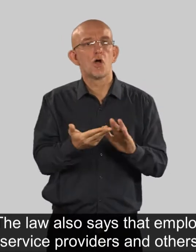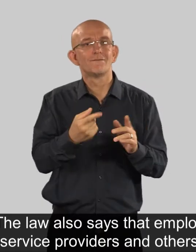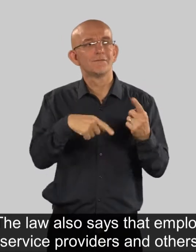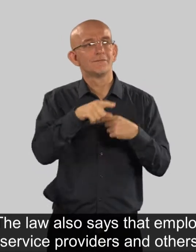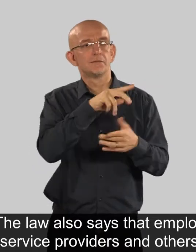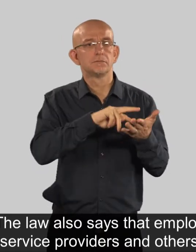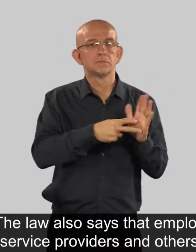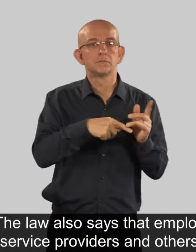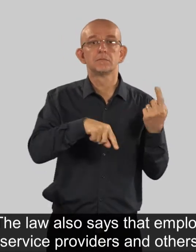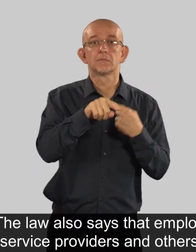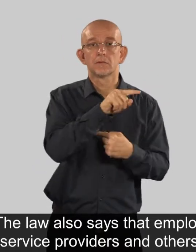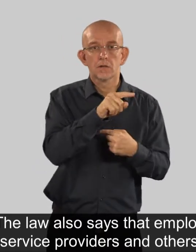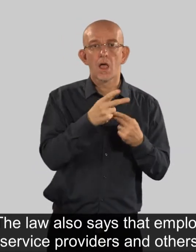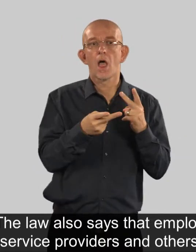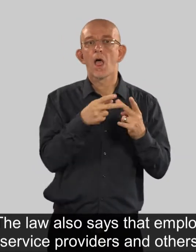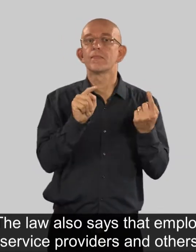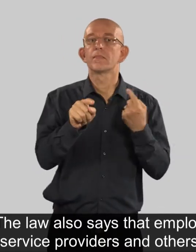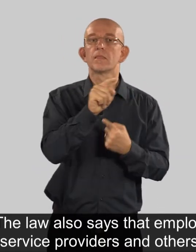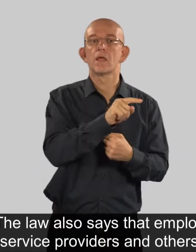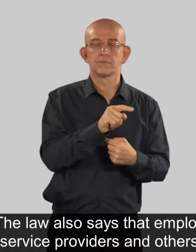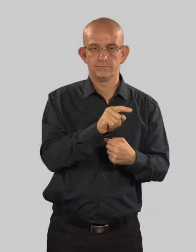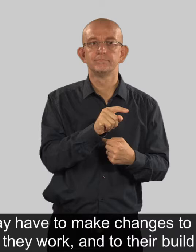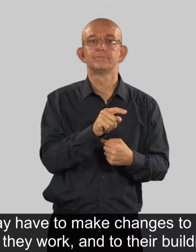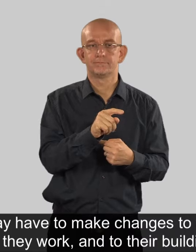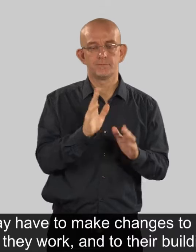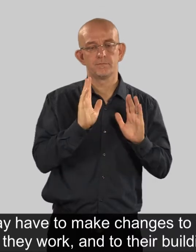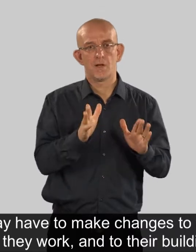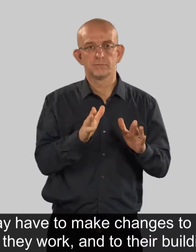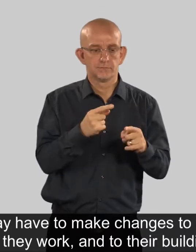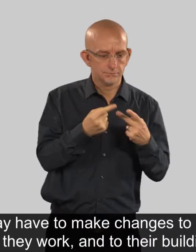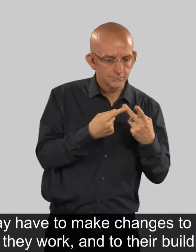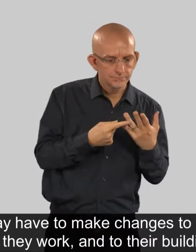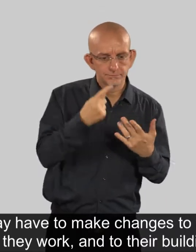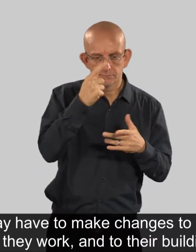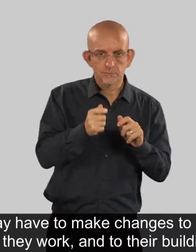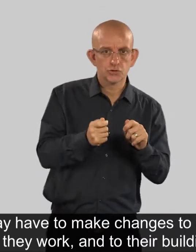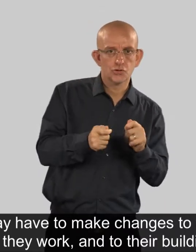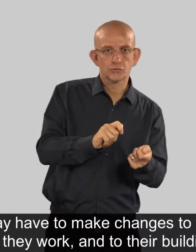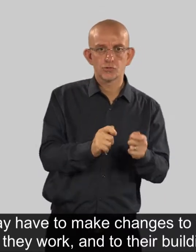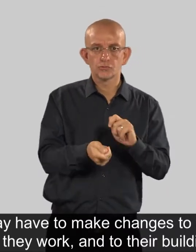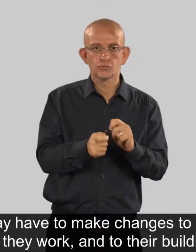others may have to make changes to the way they work and to their buildings